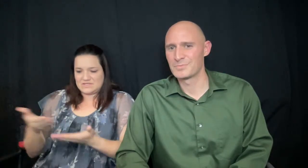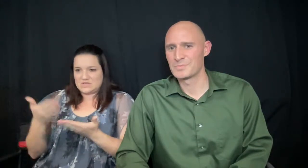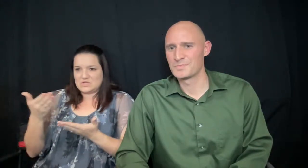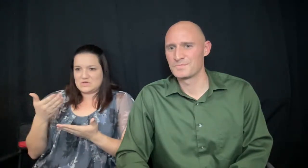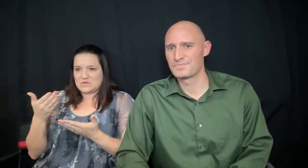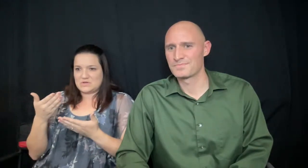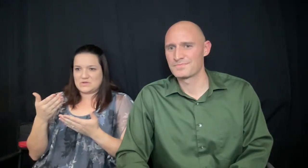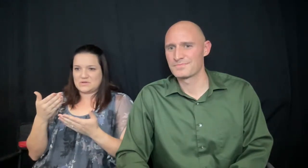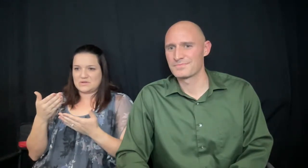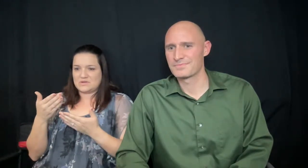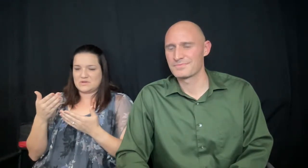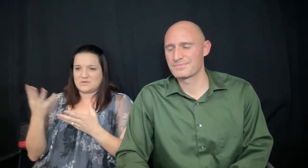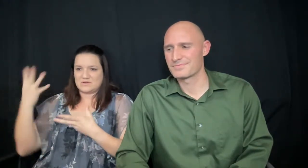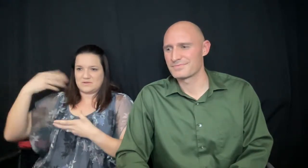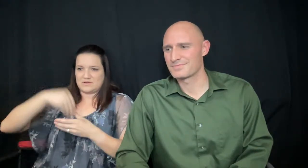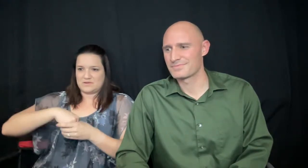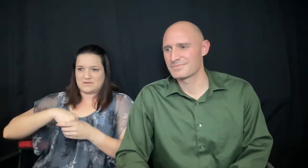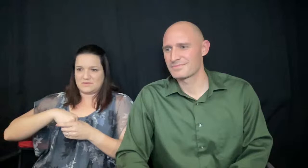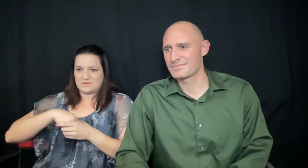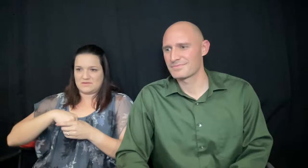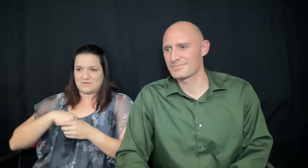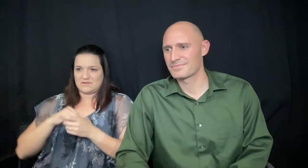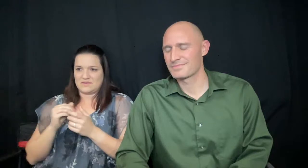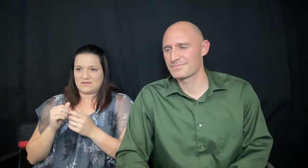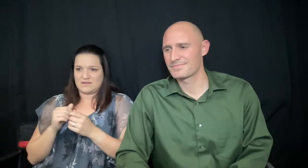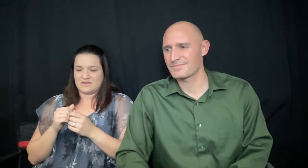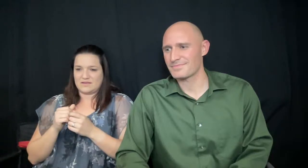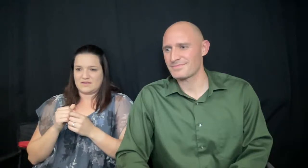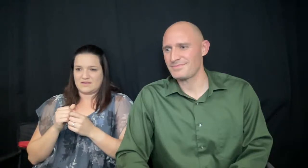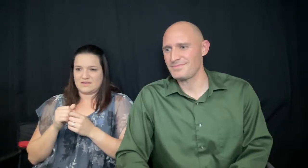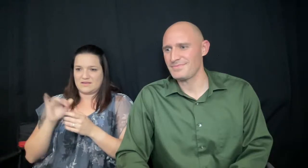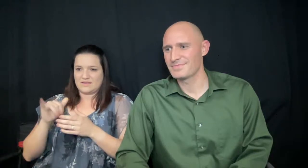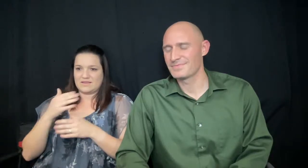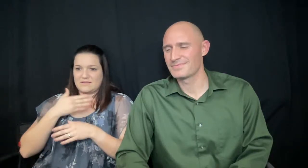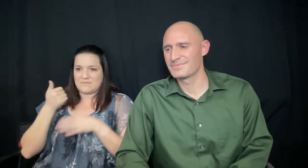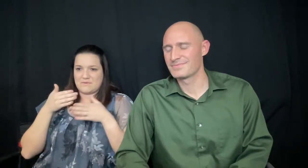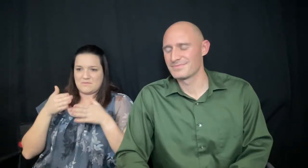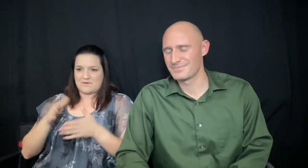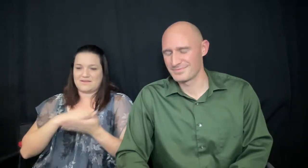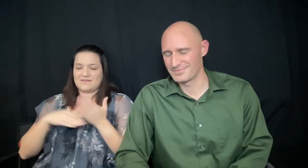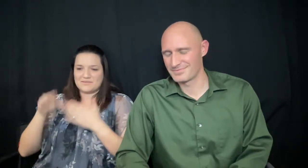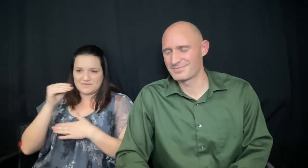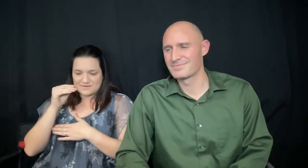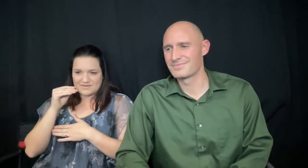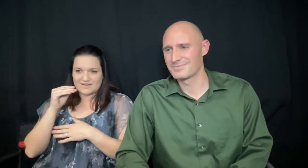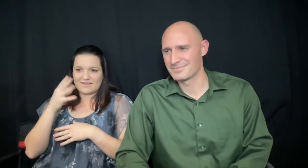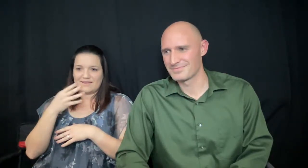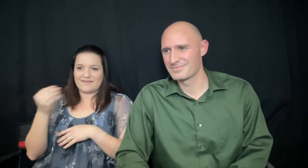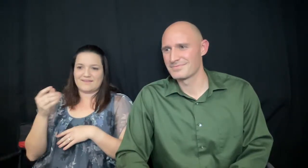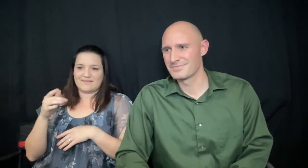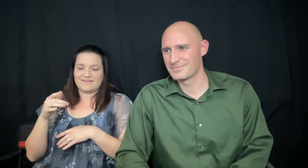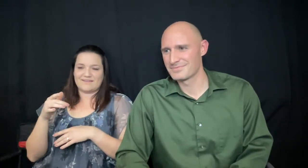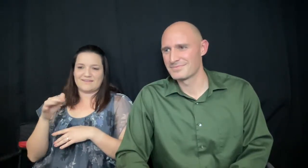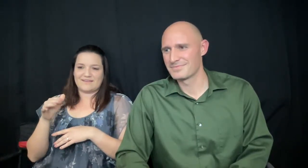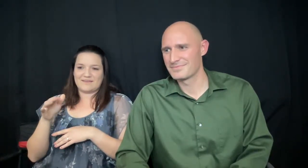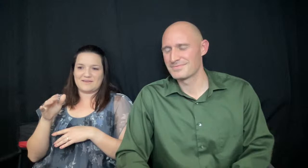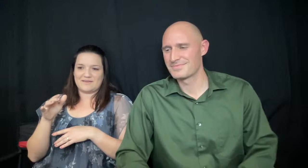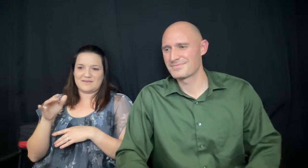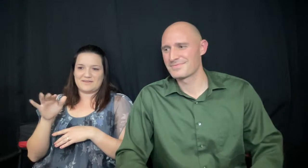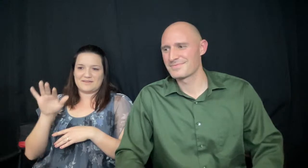to involve ourselves in. So that's the best way to learn. And like Ms. Johnny said,